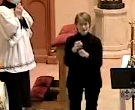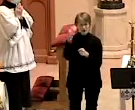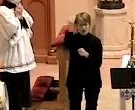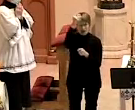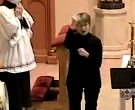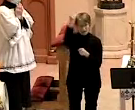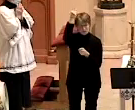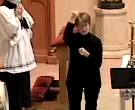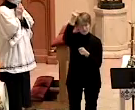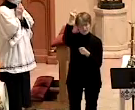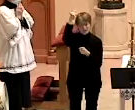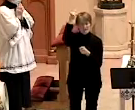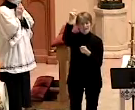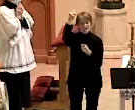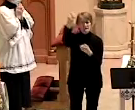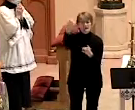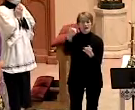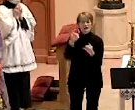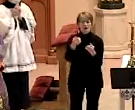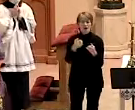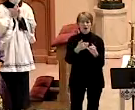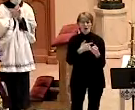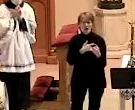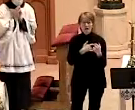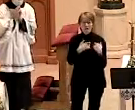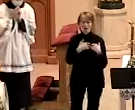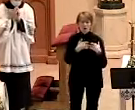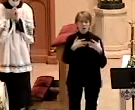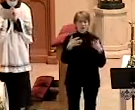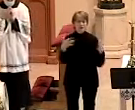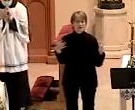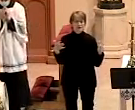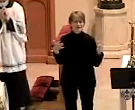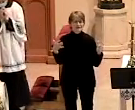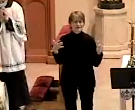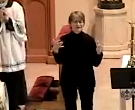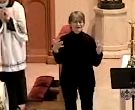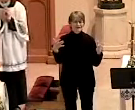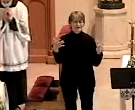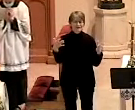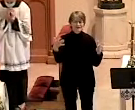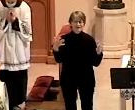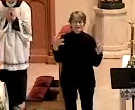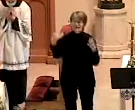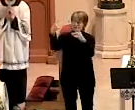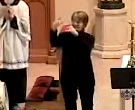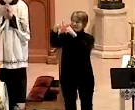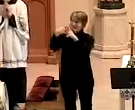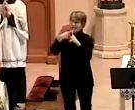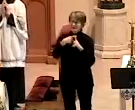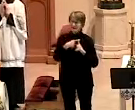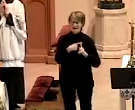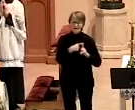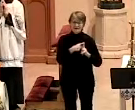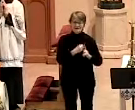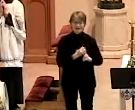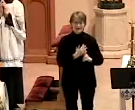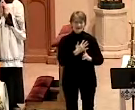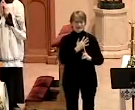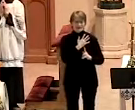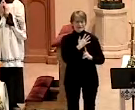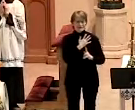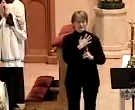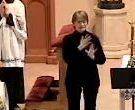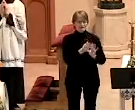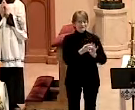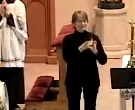do his will, our hearts are open, the Holy Spirit is stirring us into deeper faith, and we present our